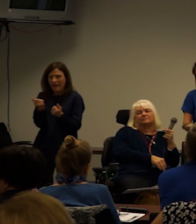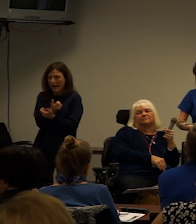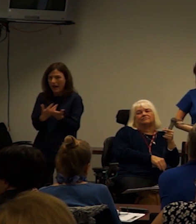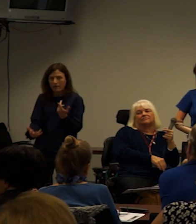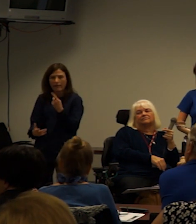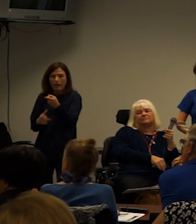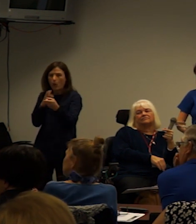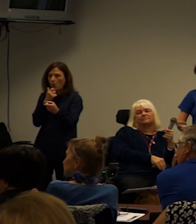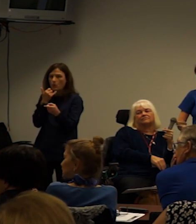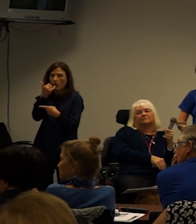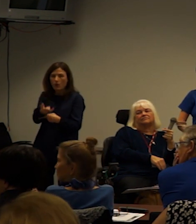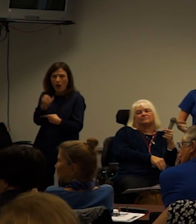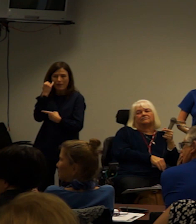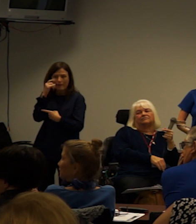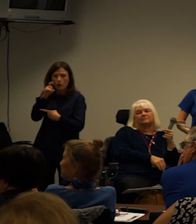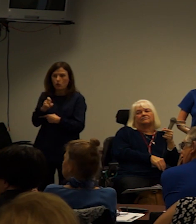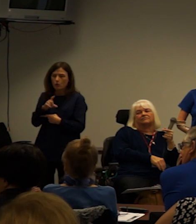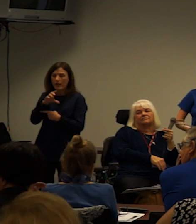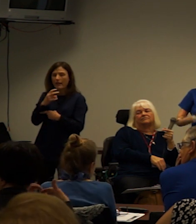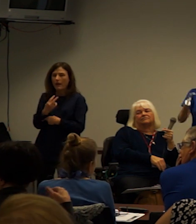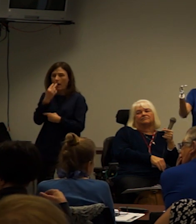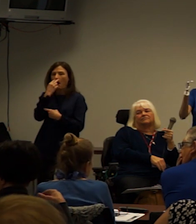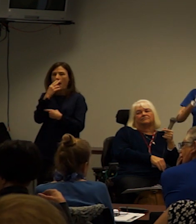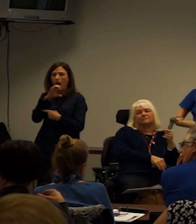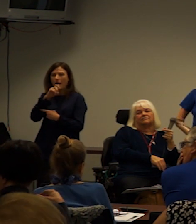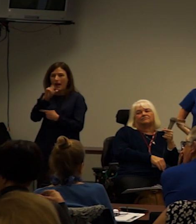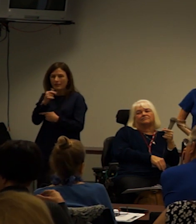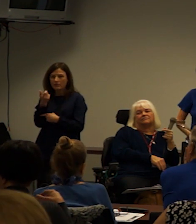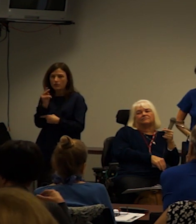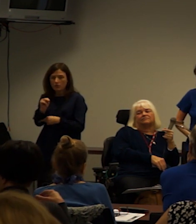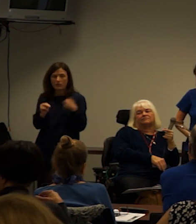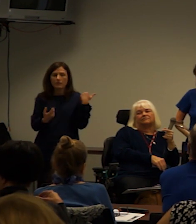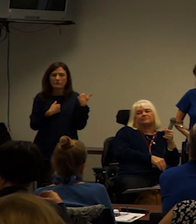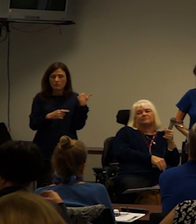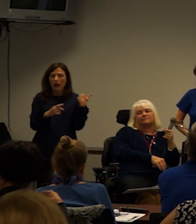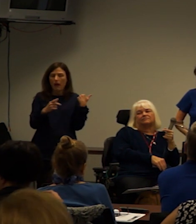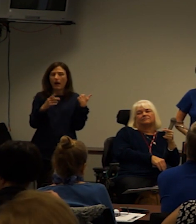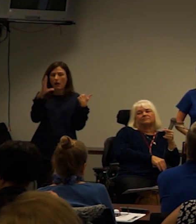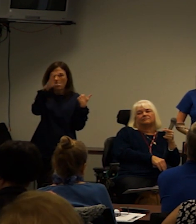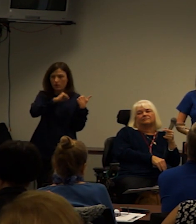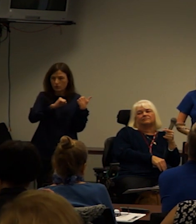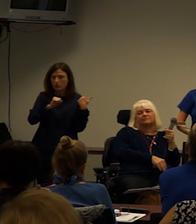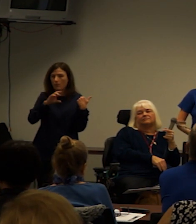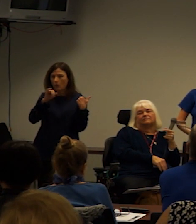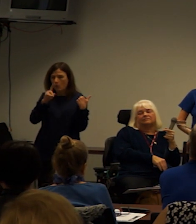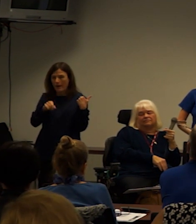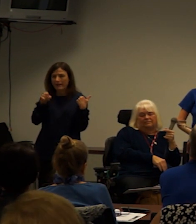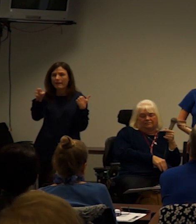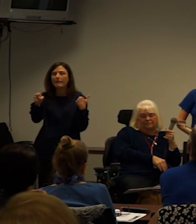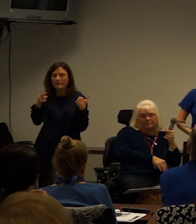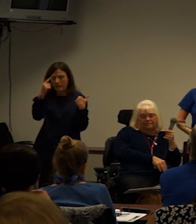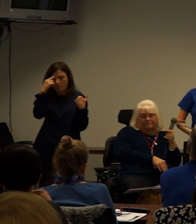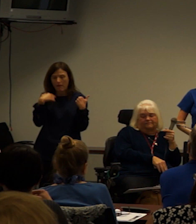this. Okay. I assume mental health, Randy, does the same? We cool. Take them every